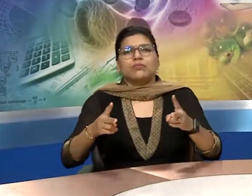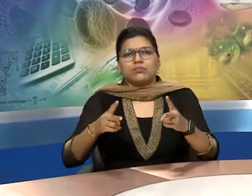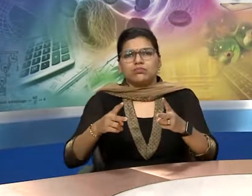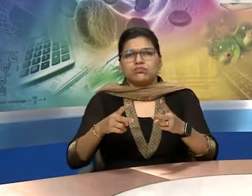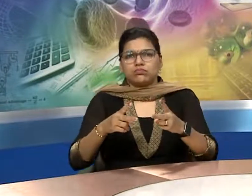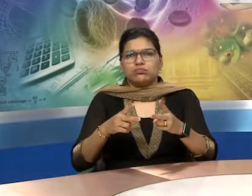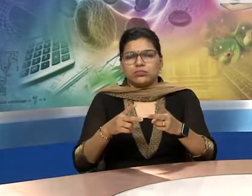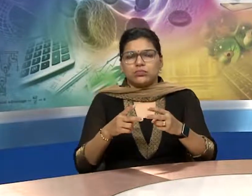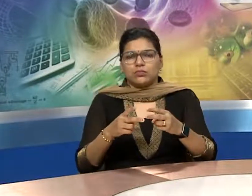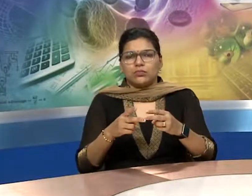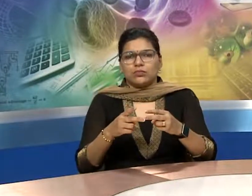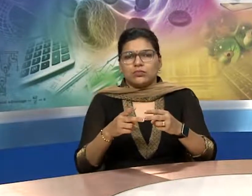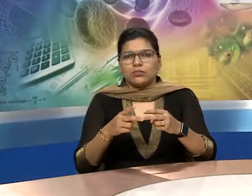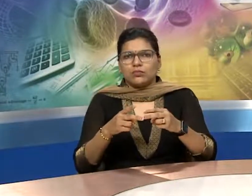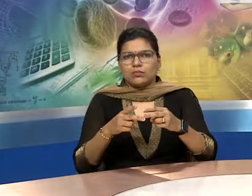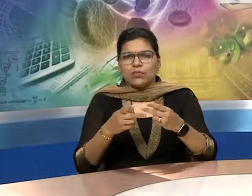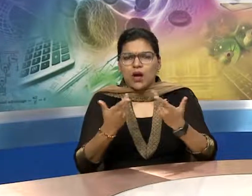This word is records.